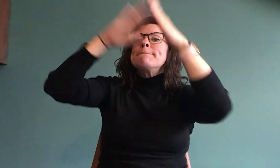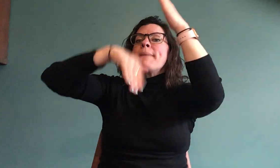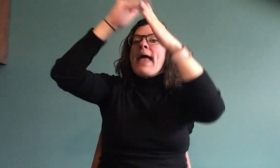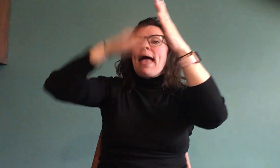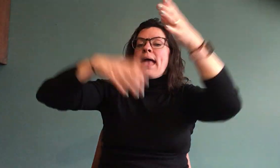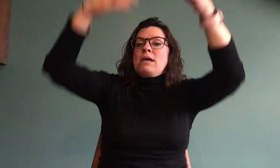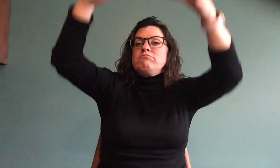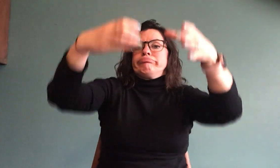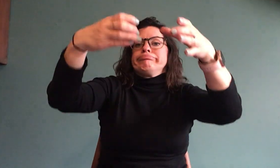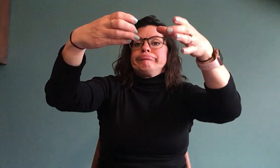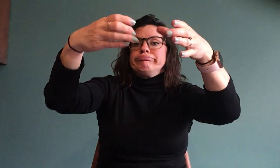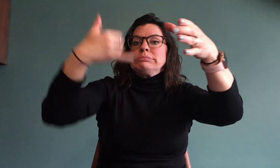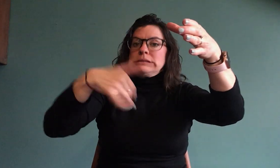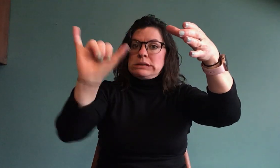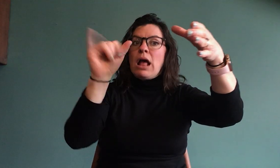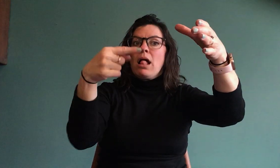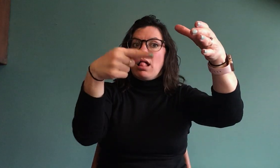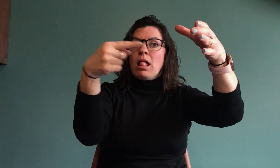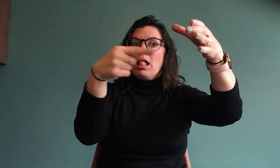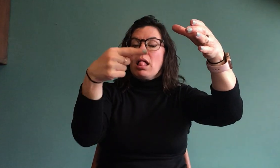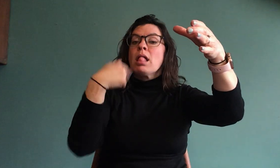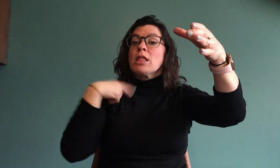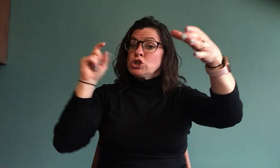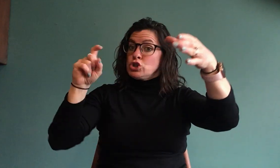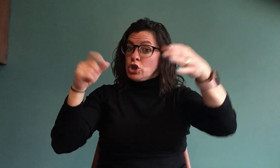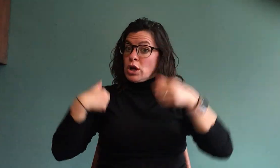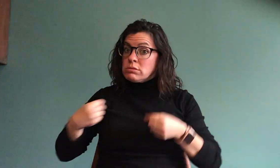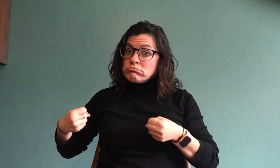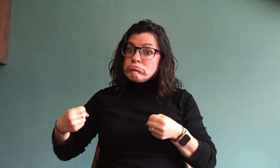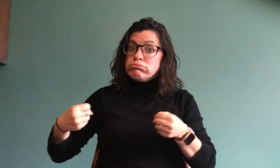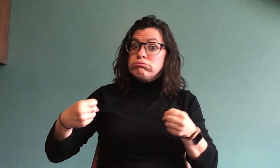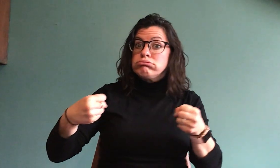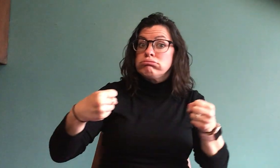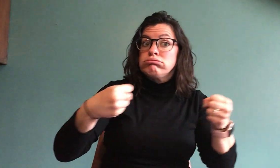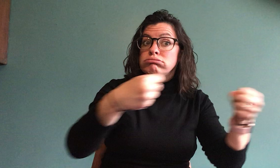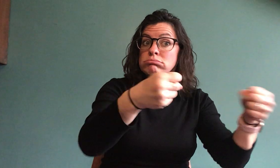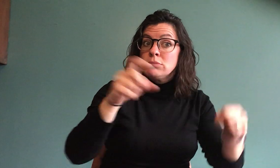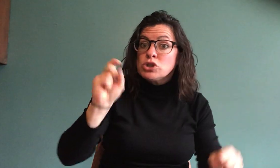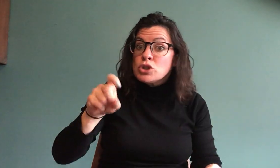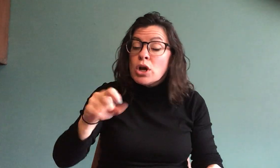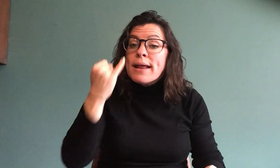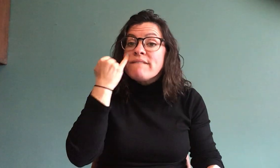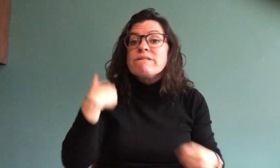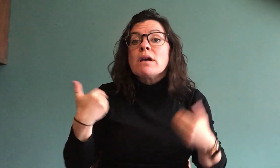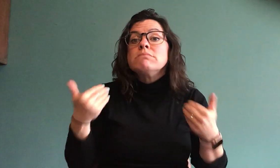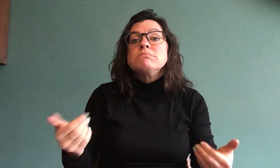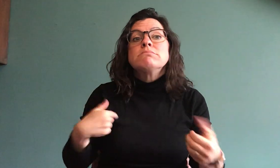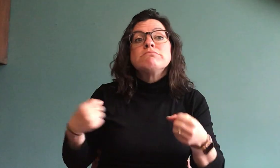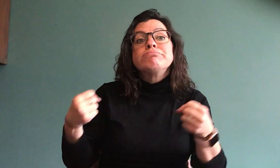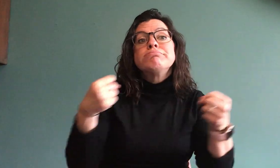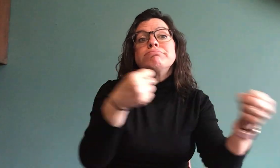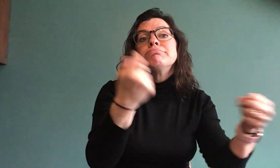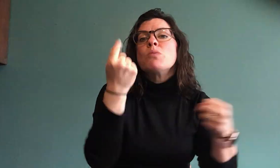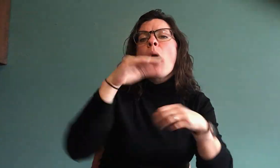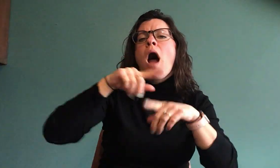that scaffold, what's going to happen? It might fall. Okay, so what's going to happen to Megan? Megan's going to be totally pink like her